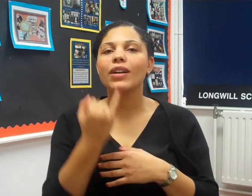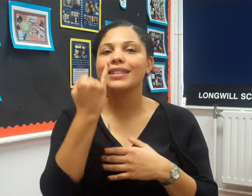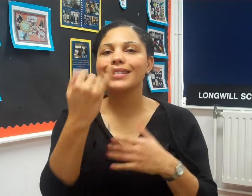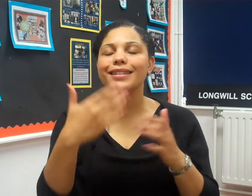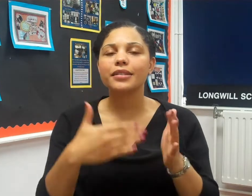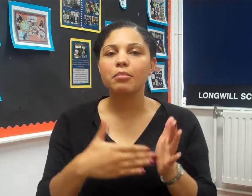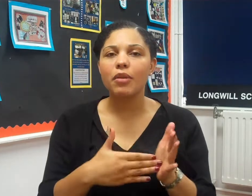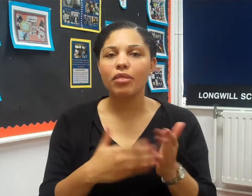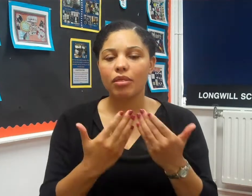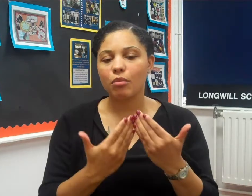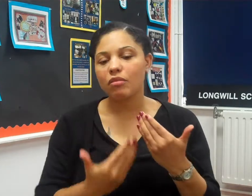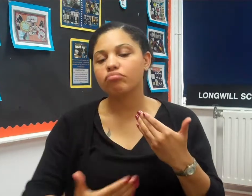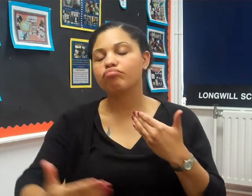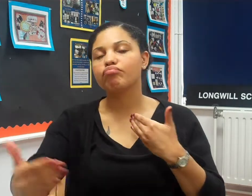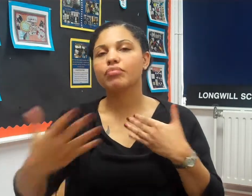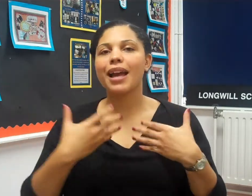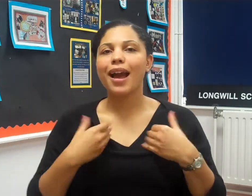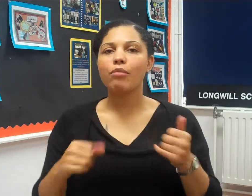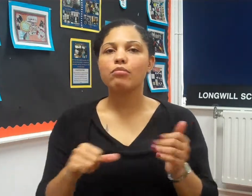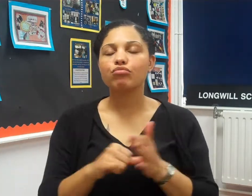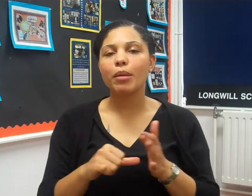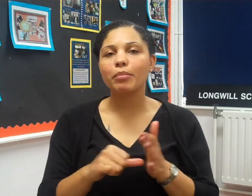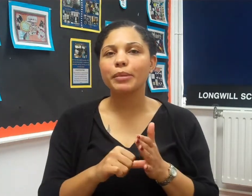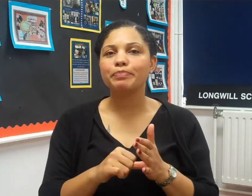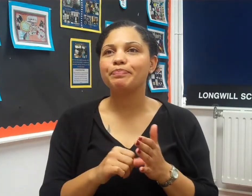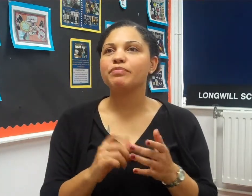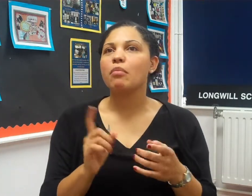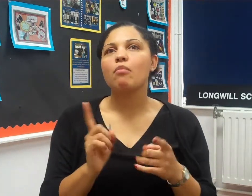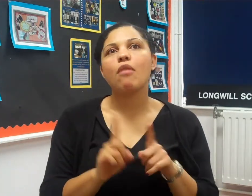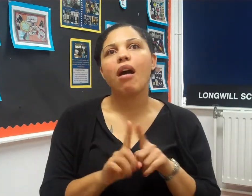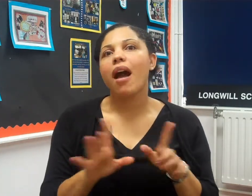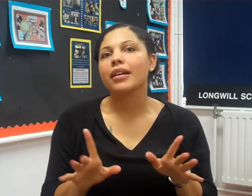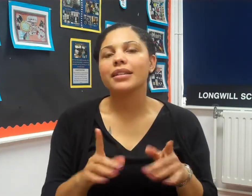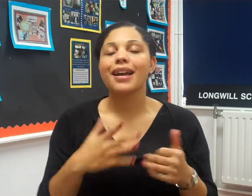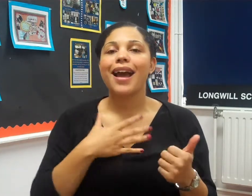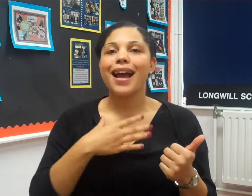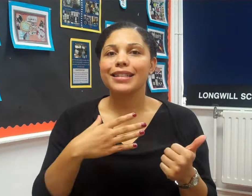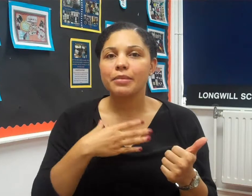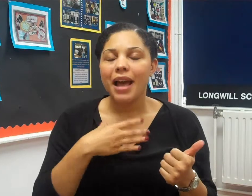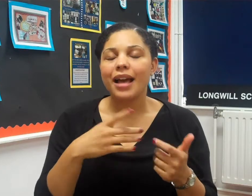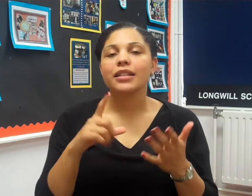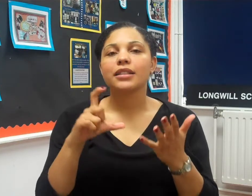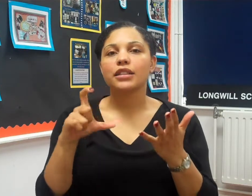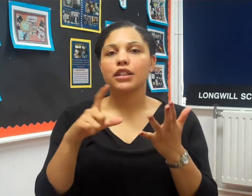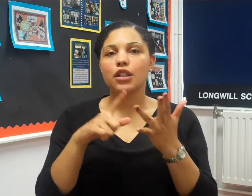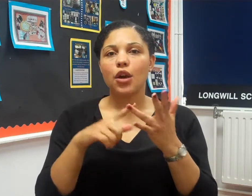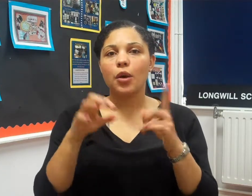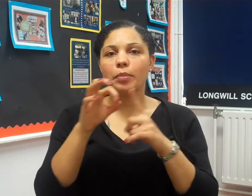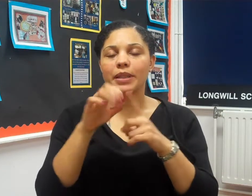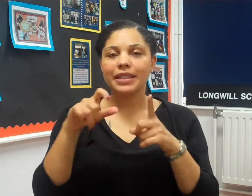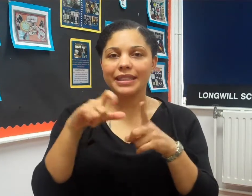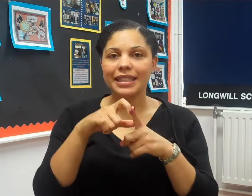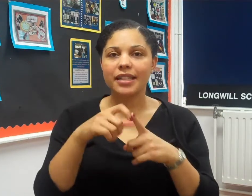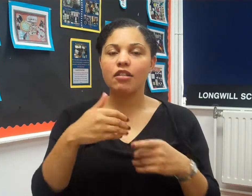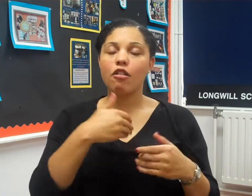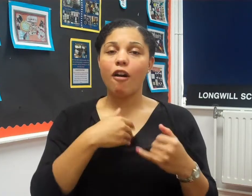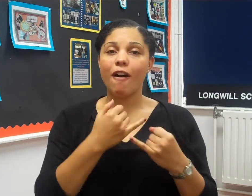and all people over 6 months of age with a long-term health condition, which includes asthma, chronic